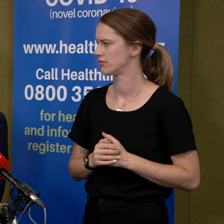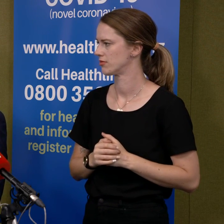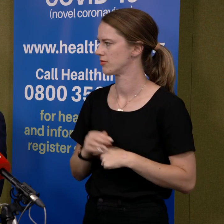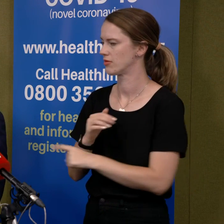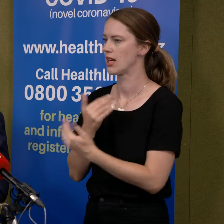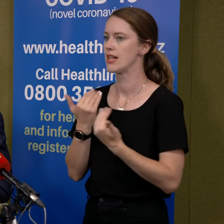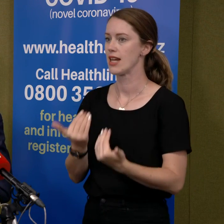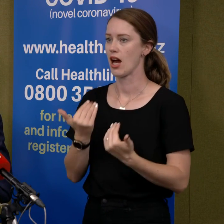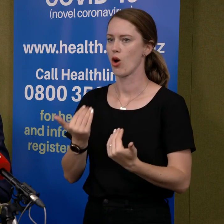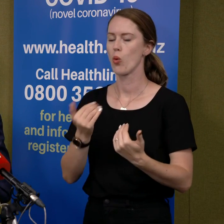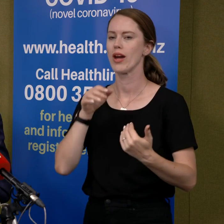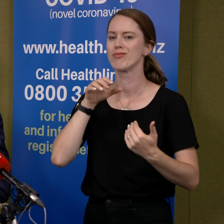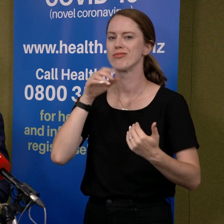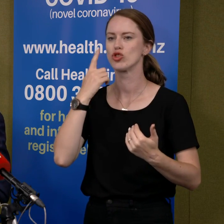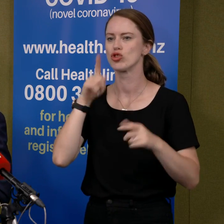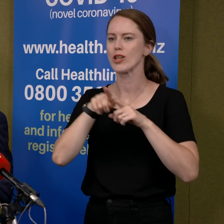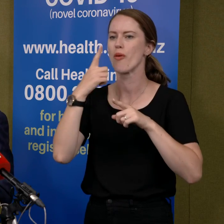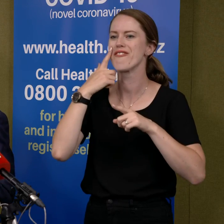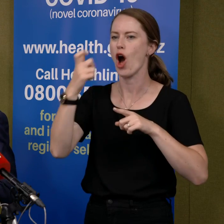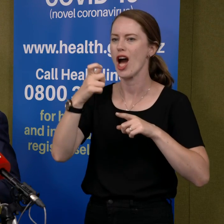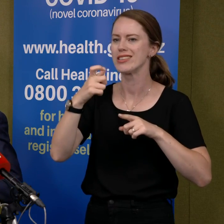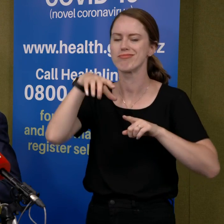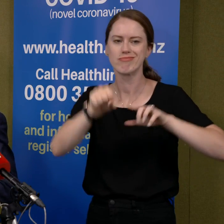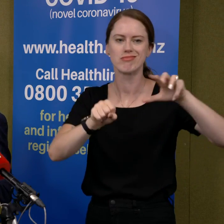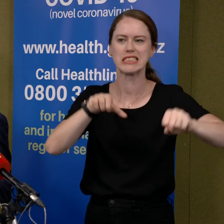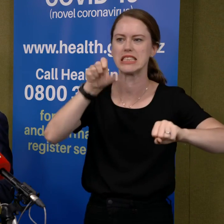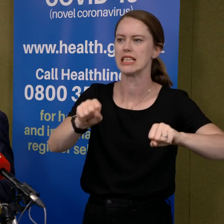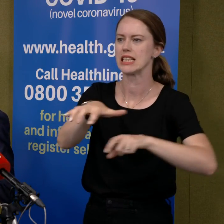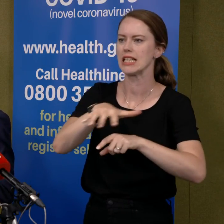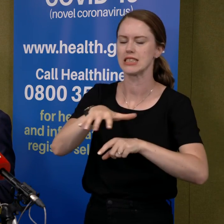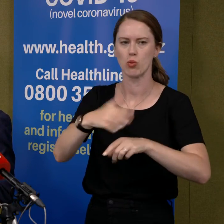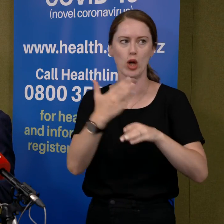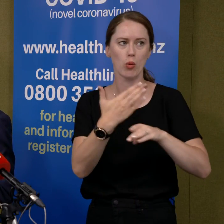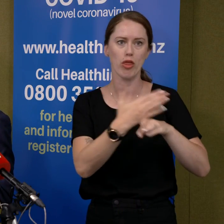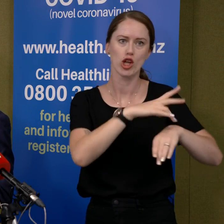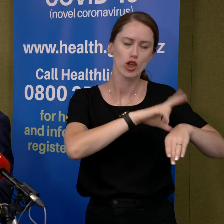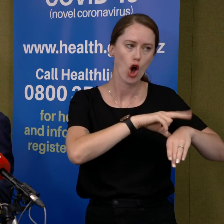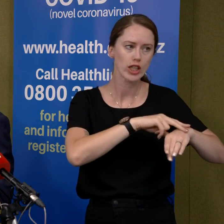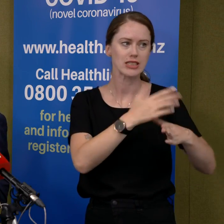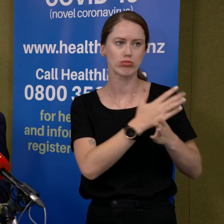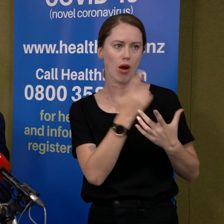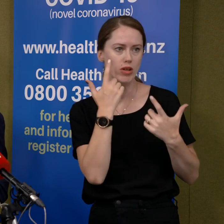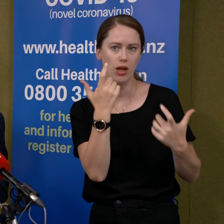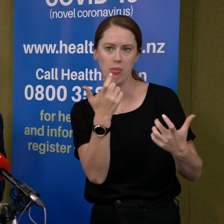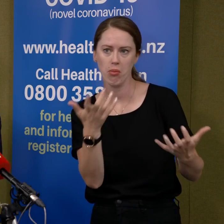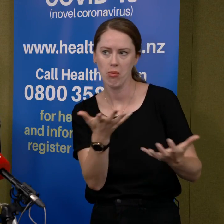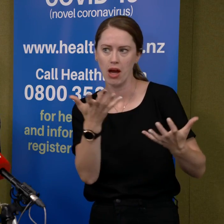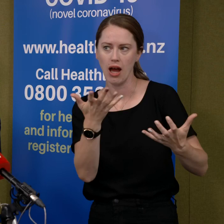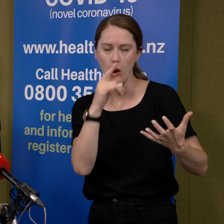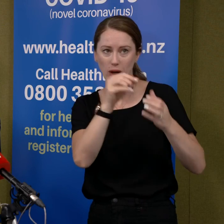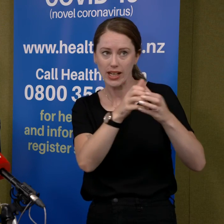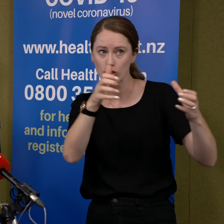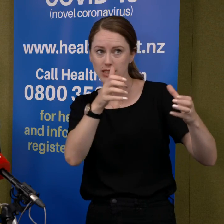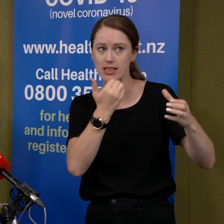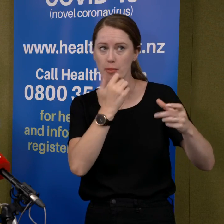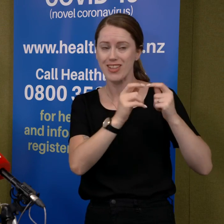is active case finding, so we're working with primary care to see what support they would need to just increase the number of